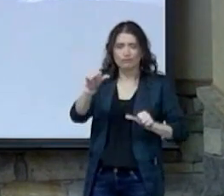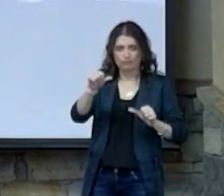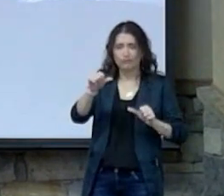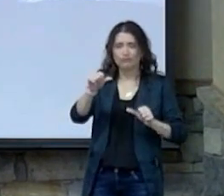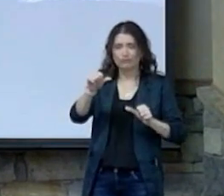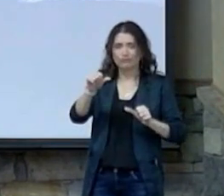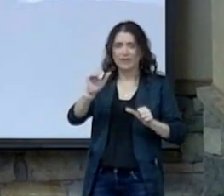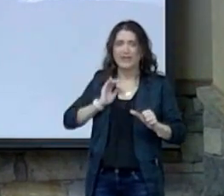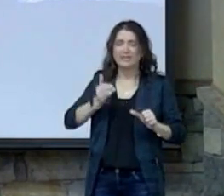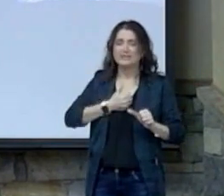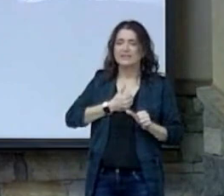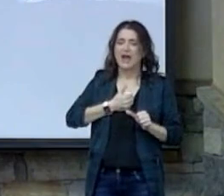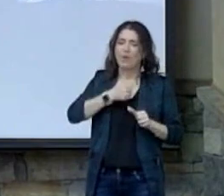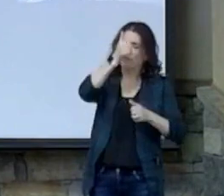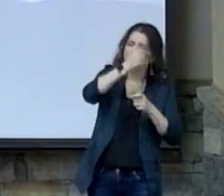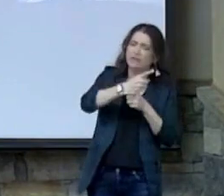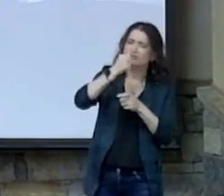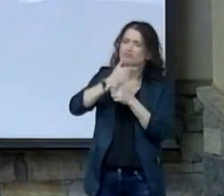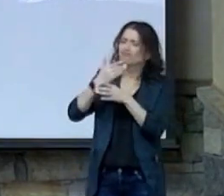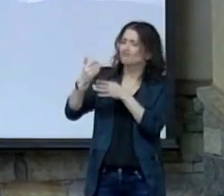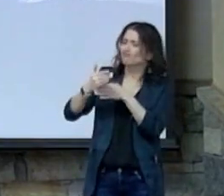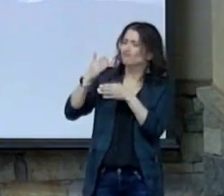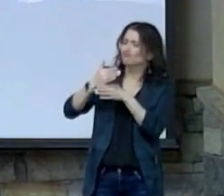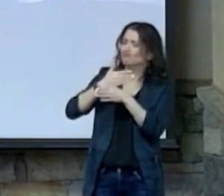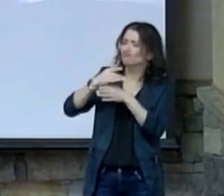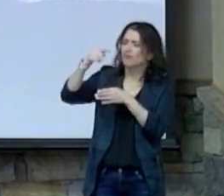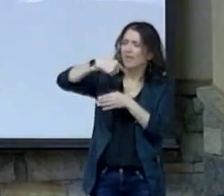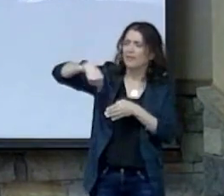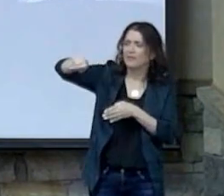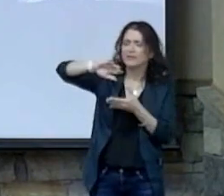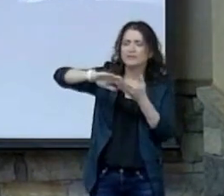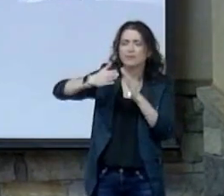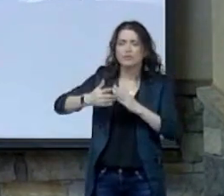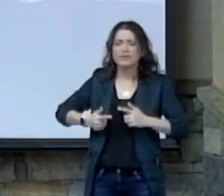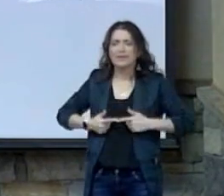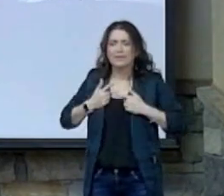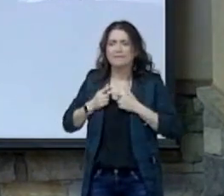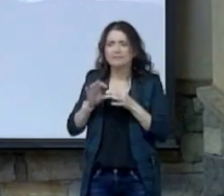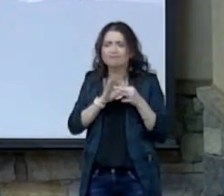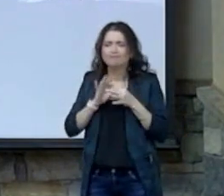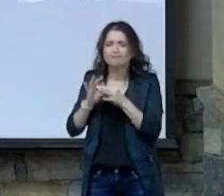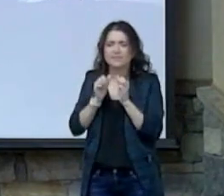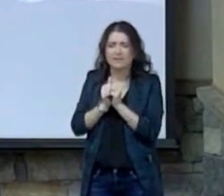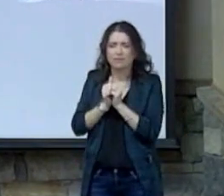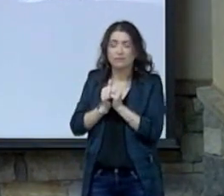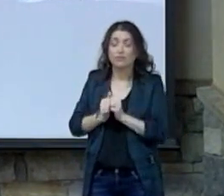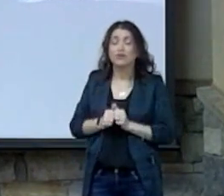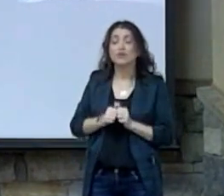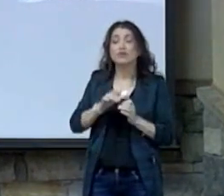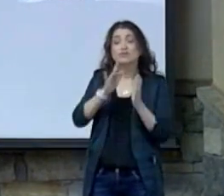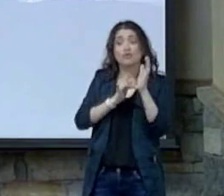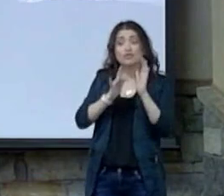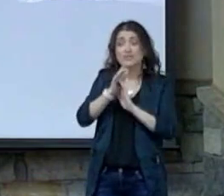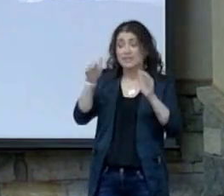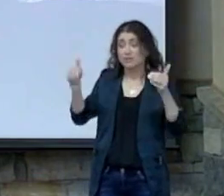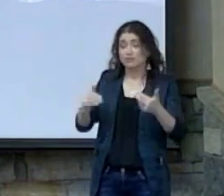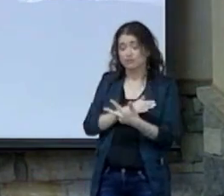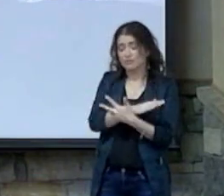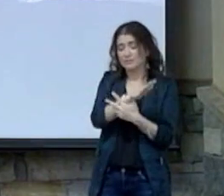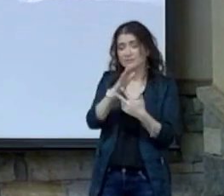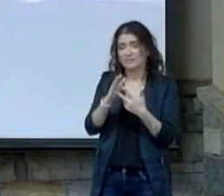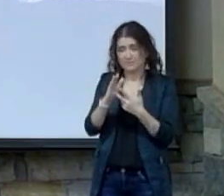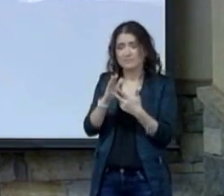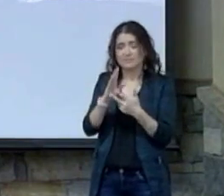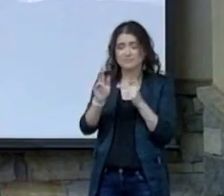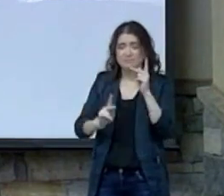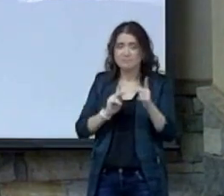It's our fellow brothers and sisters that share in this community living with us. So Jesus introduces the players in this